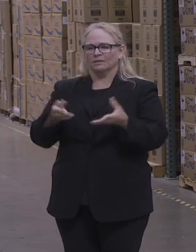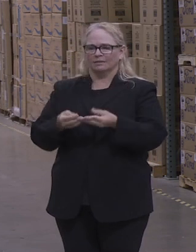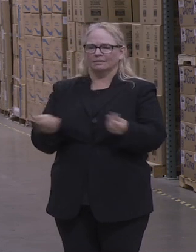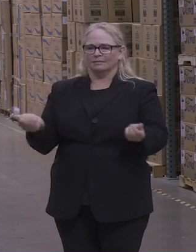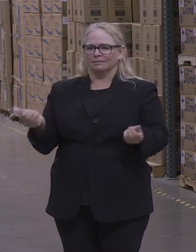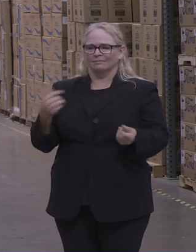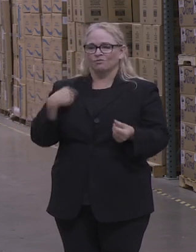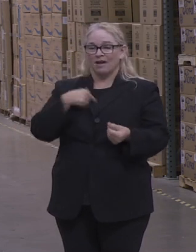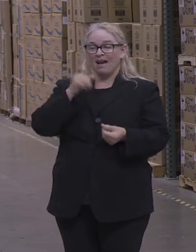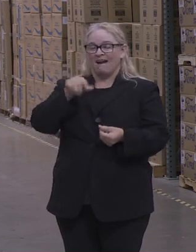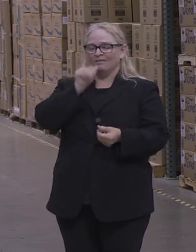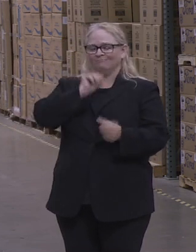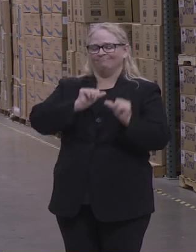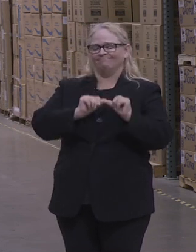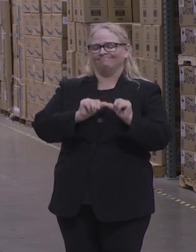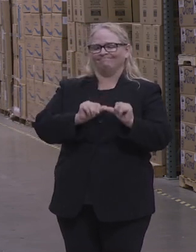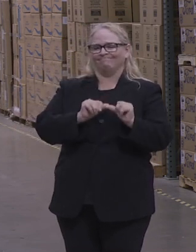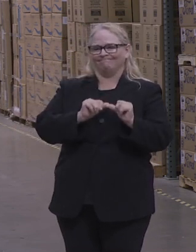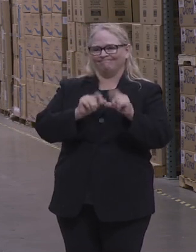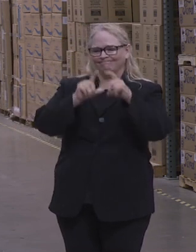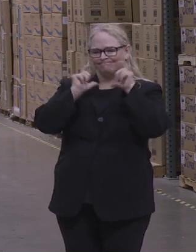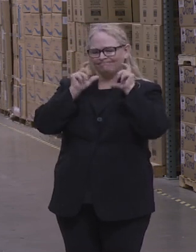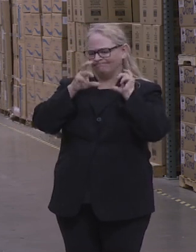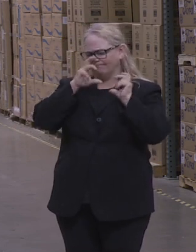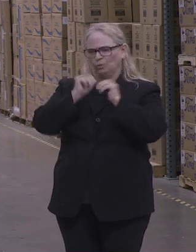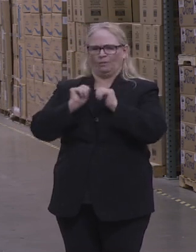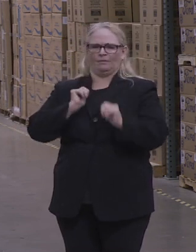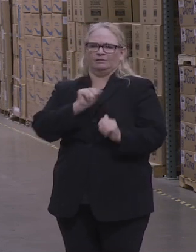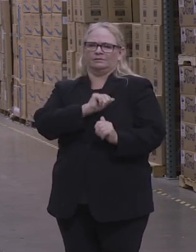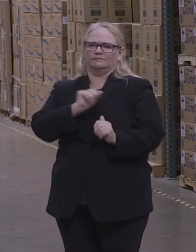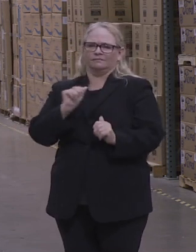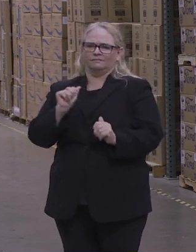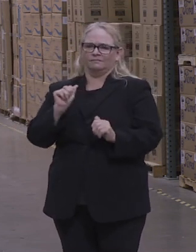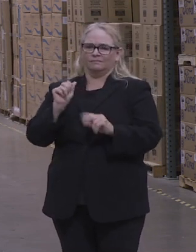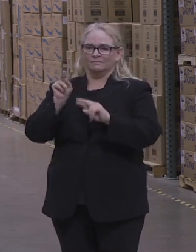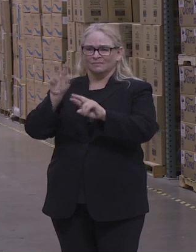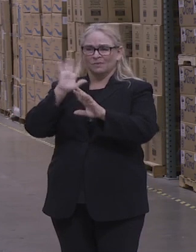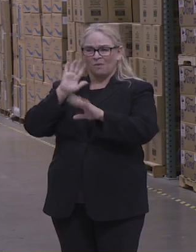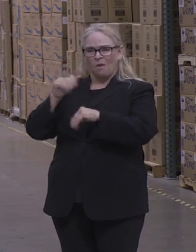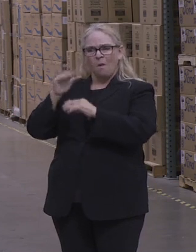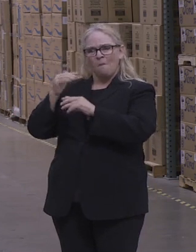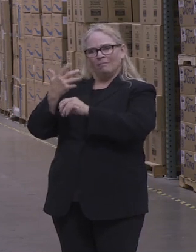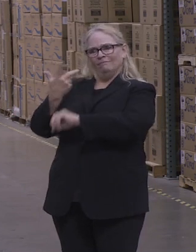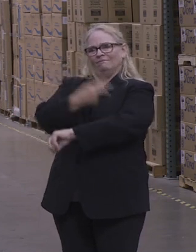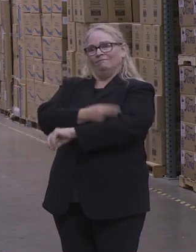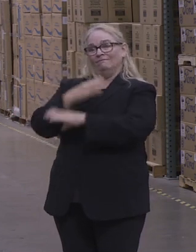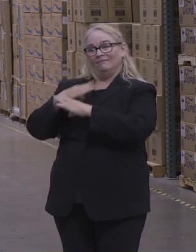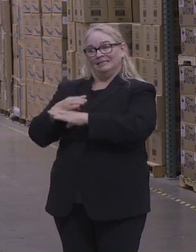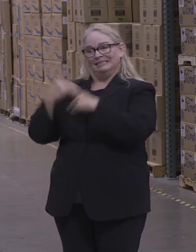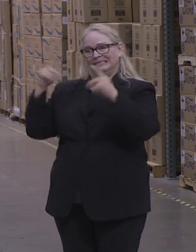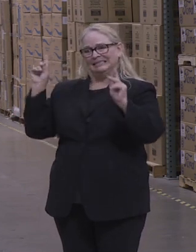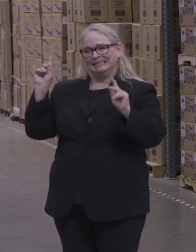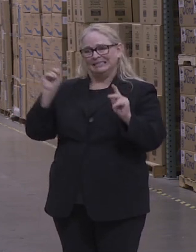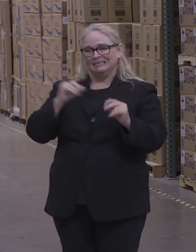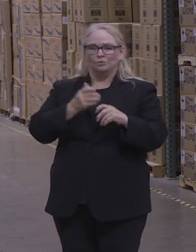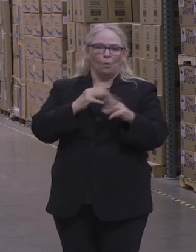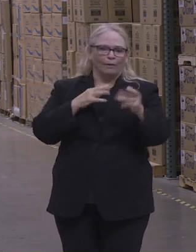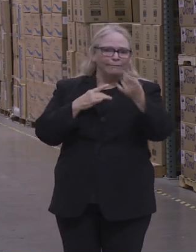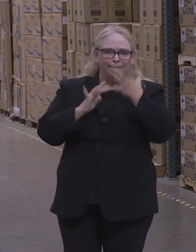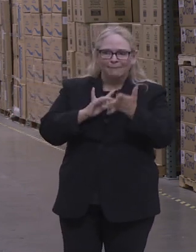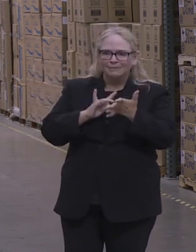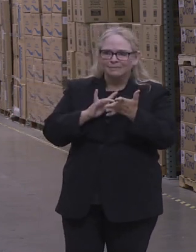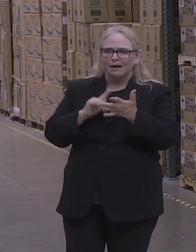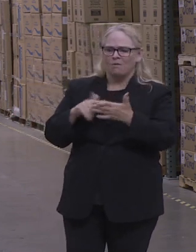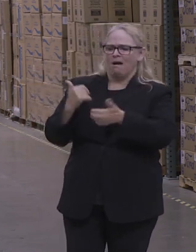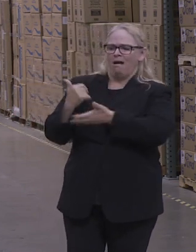of normalcy when we get this vaccine, when we work through the therapeutic efforts, and when we get on the other side